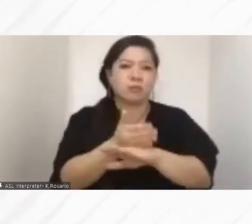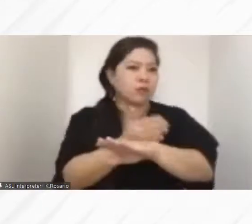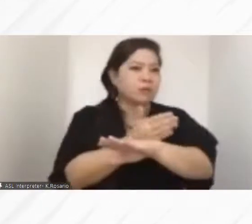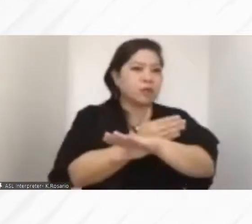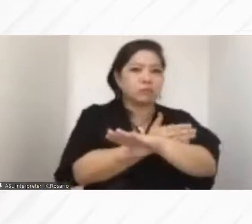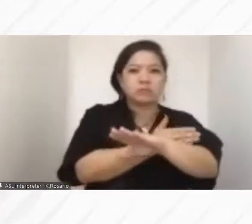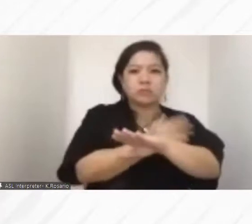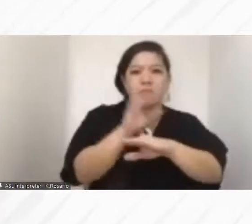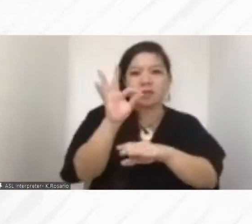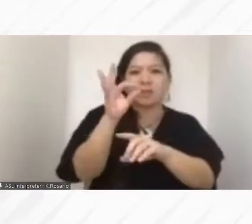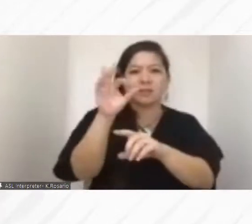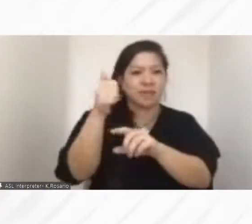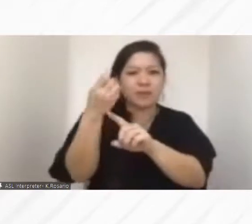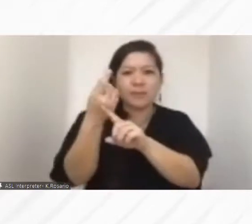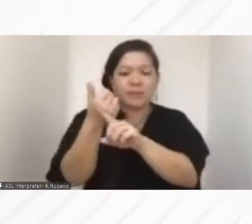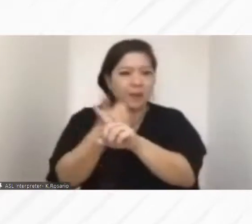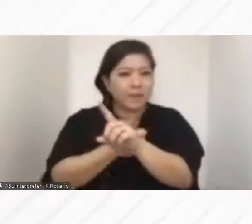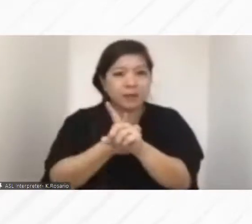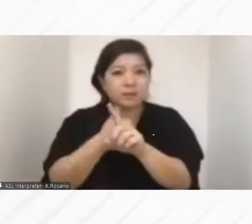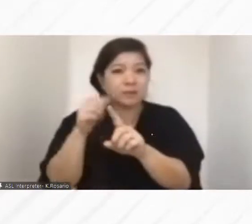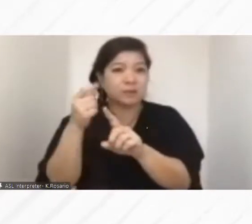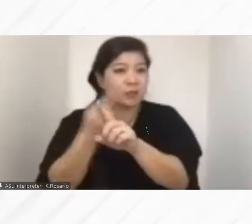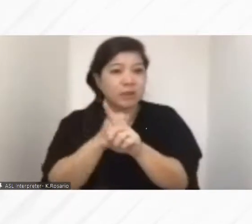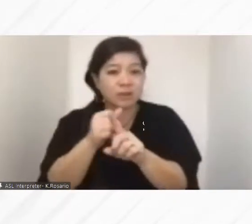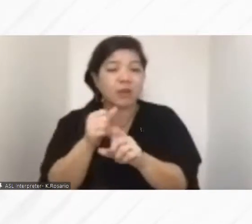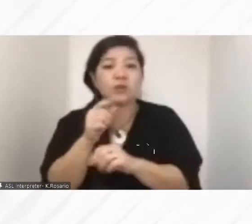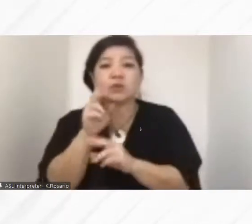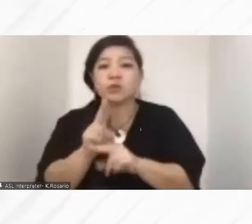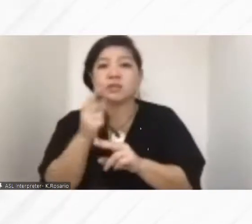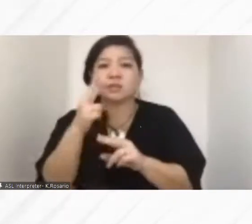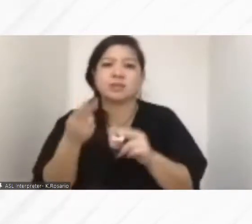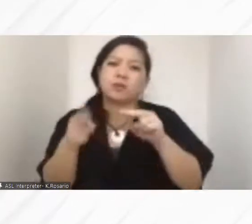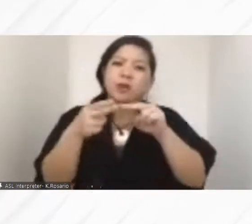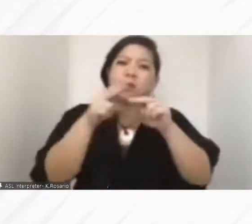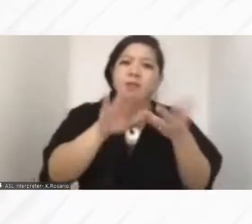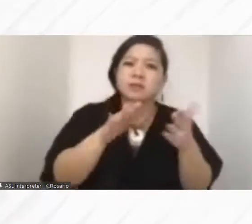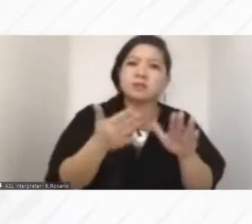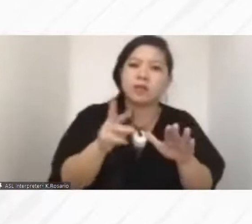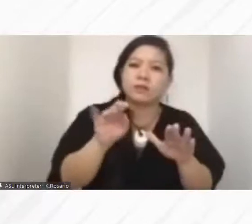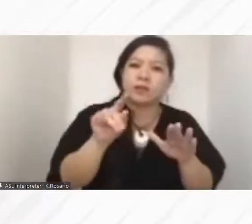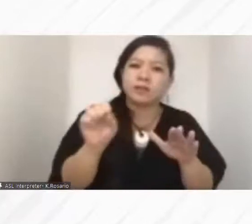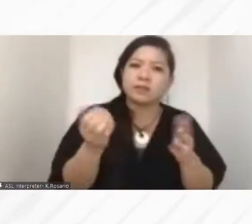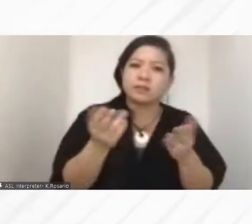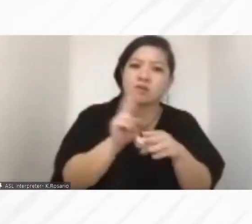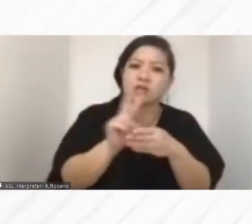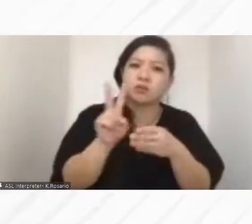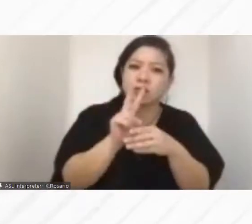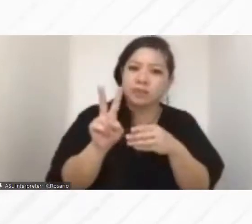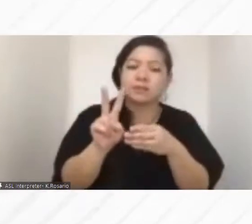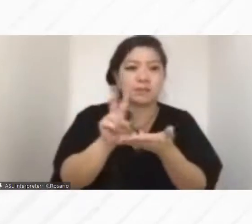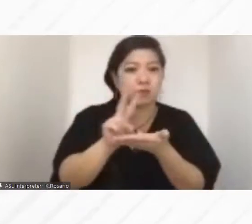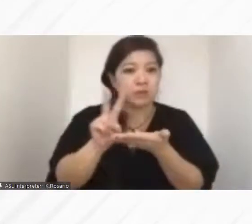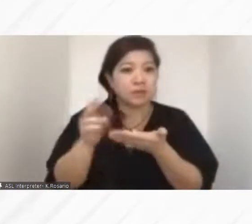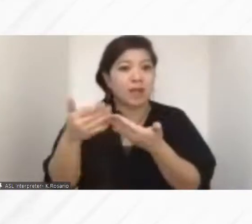10 months. And it's not unusual to see rising death rates approximately 2 weeks after hospitalizations